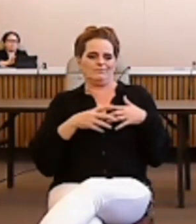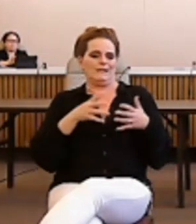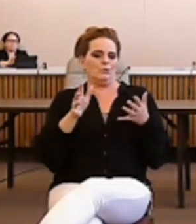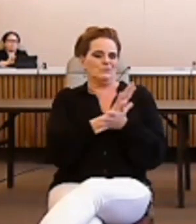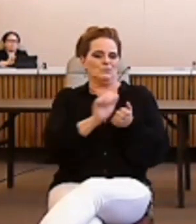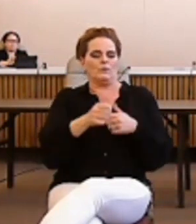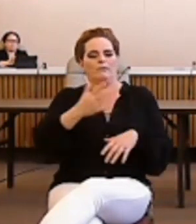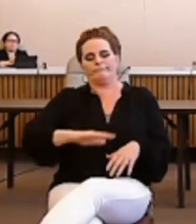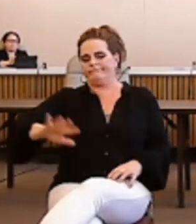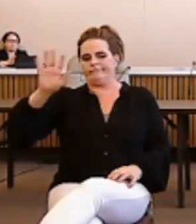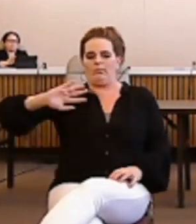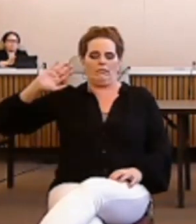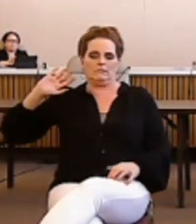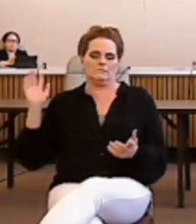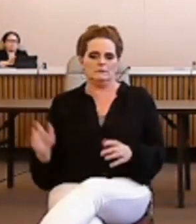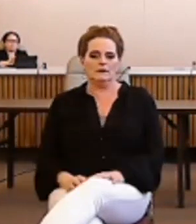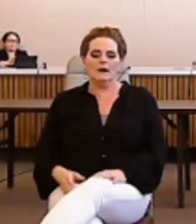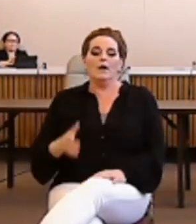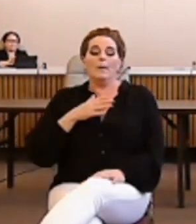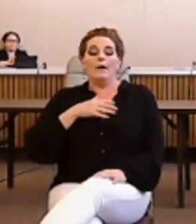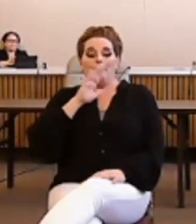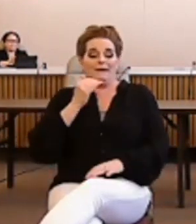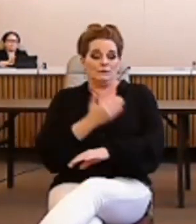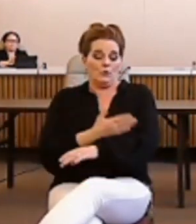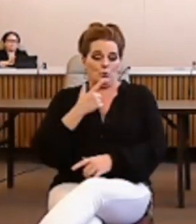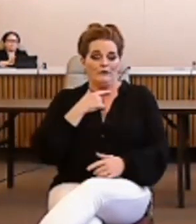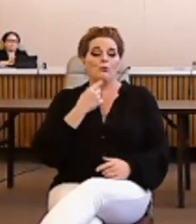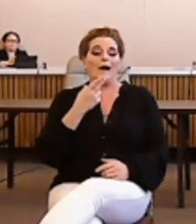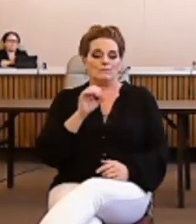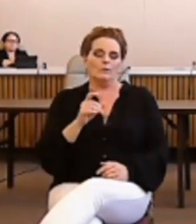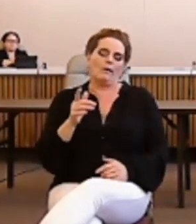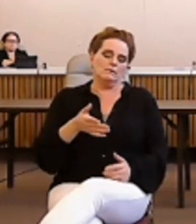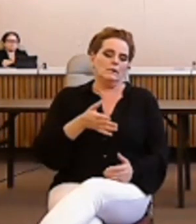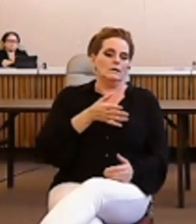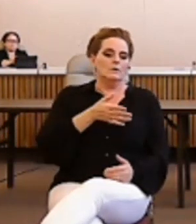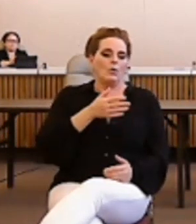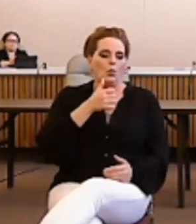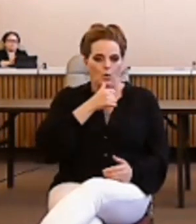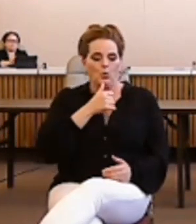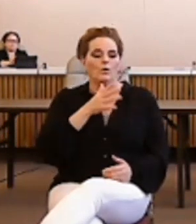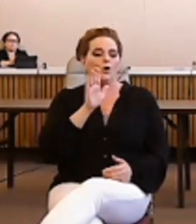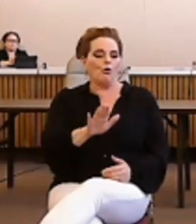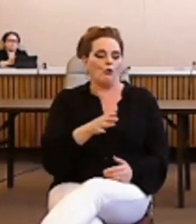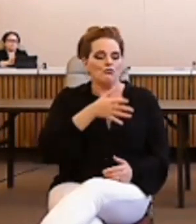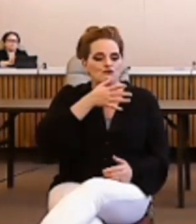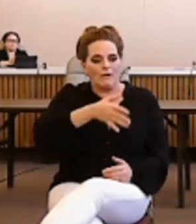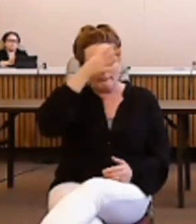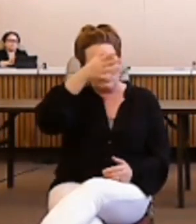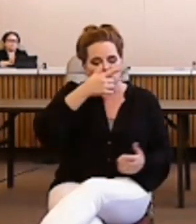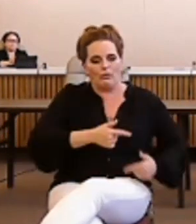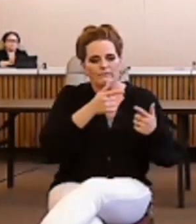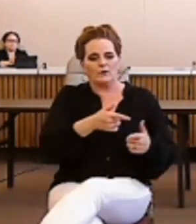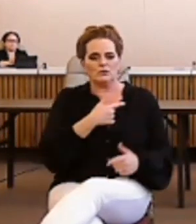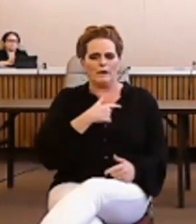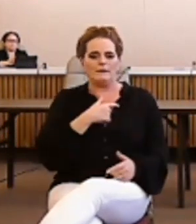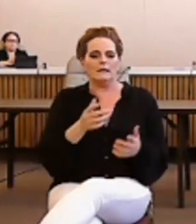my daughter went to high school with the girl. Well, her grandparents lived there. So it's probably been gone 20 years, maybe,